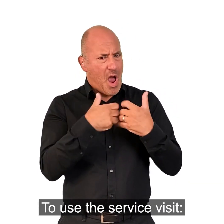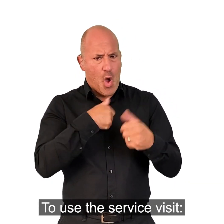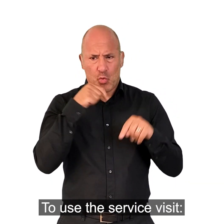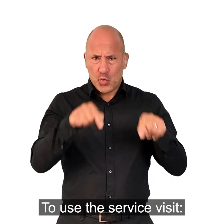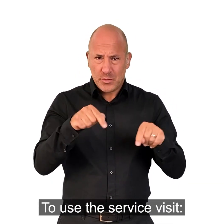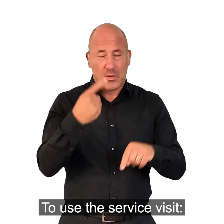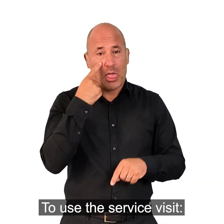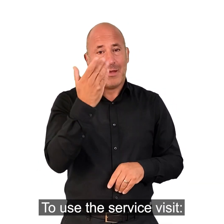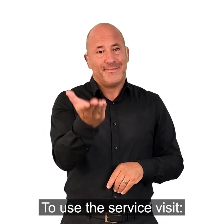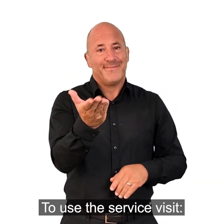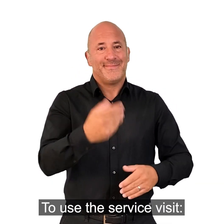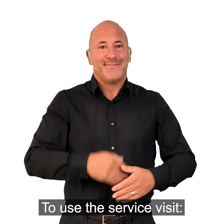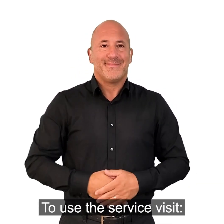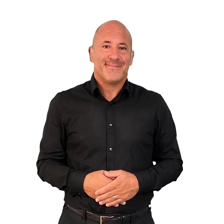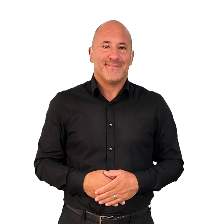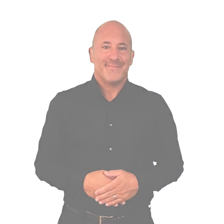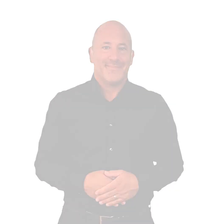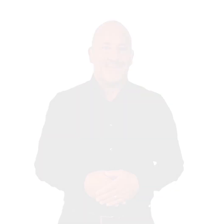To use the service, visit